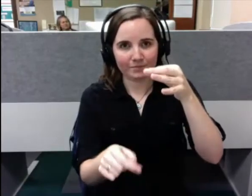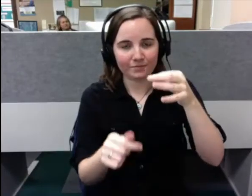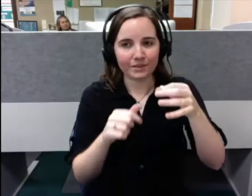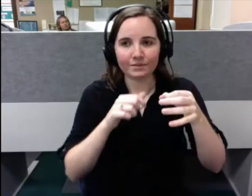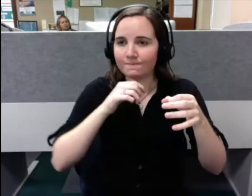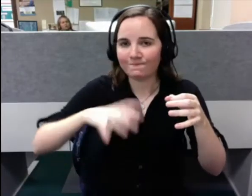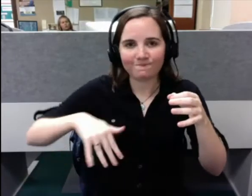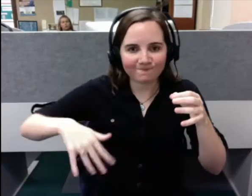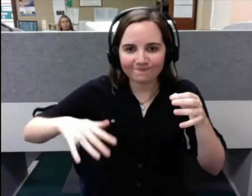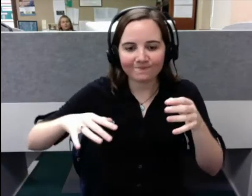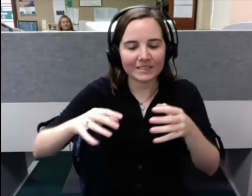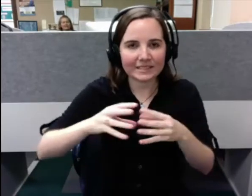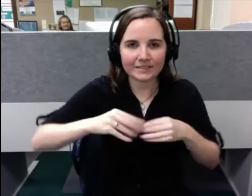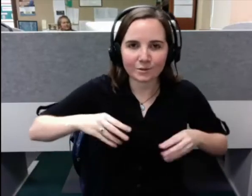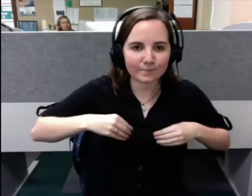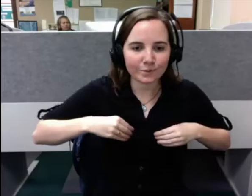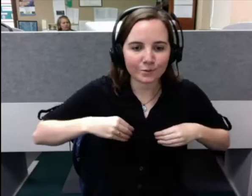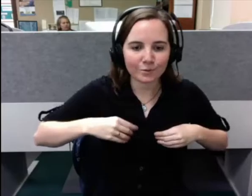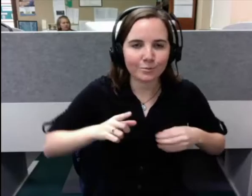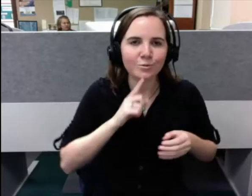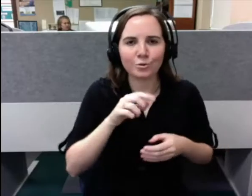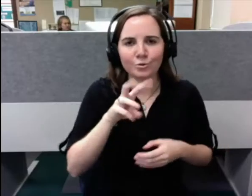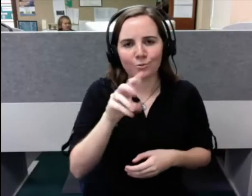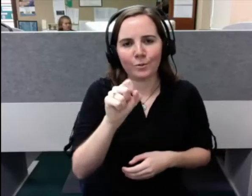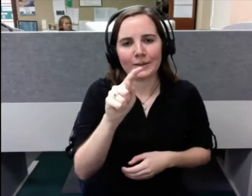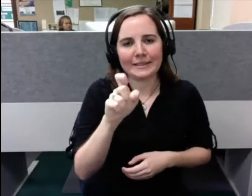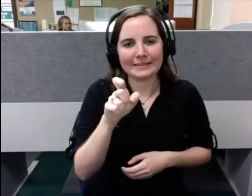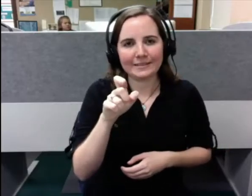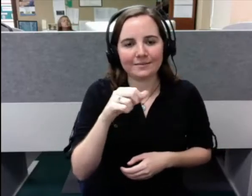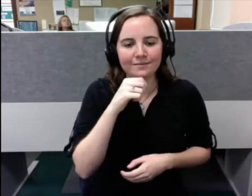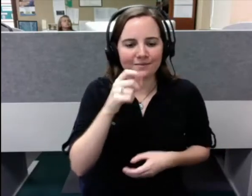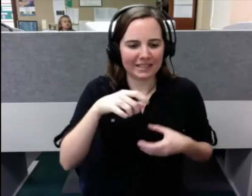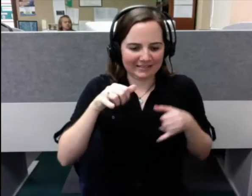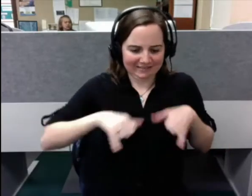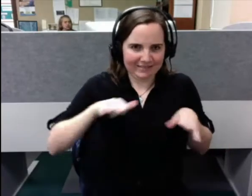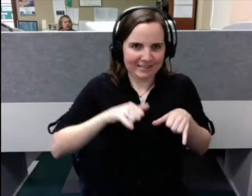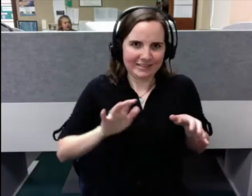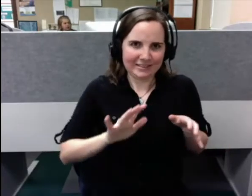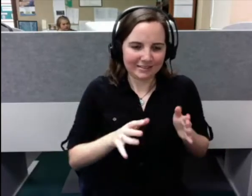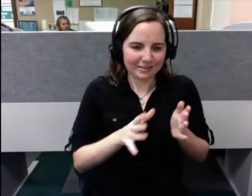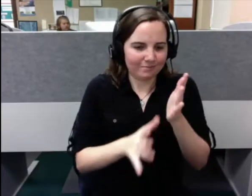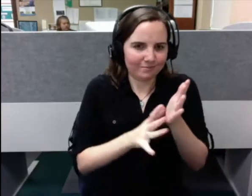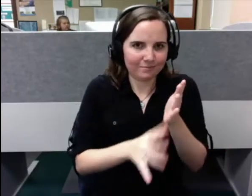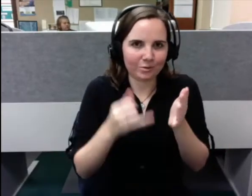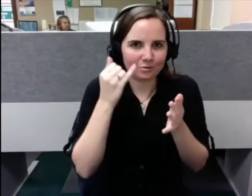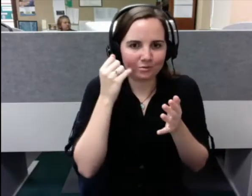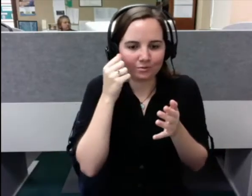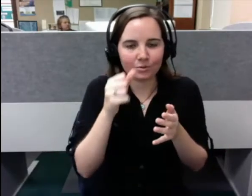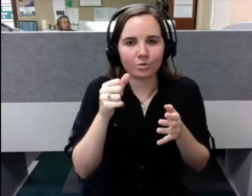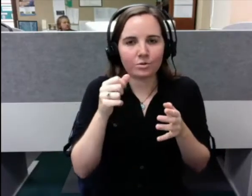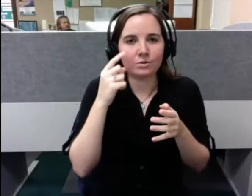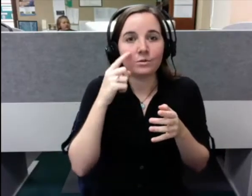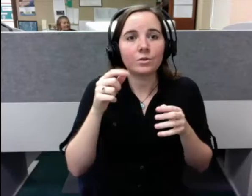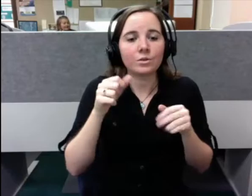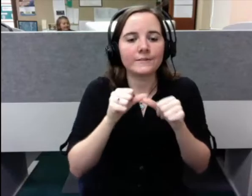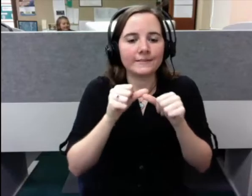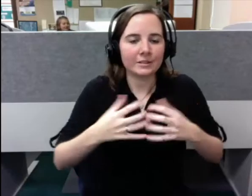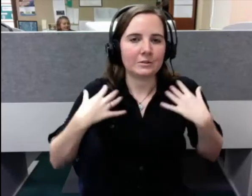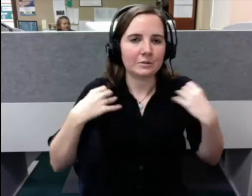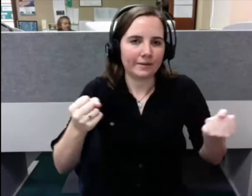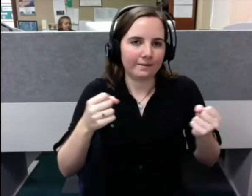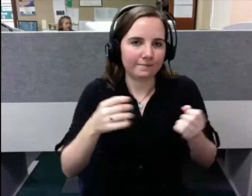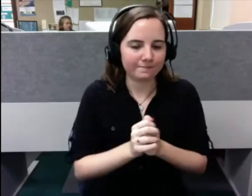standpoint, this is waste material, and you must get this out of your body in order to remain healthy, in order to remain at homeostasis. The